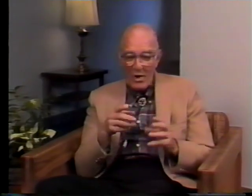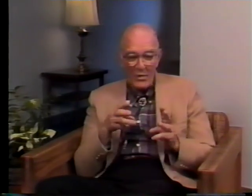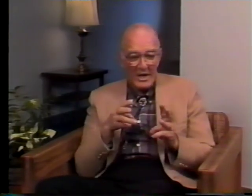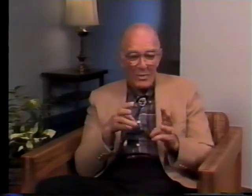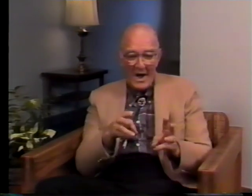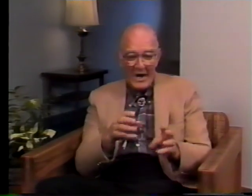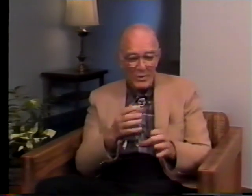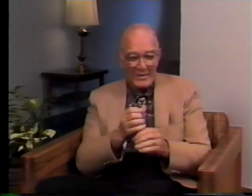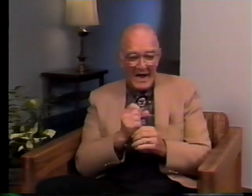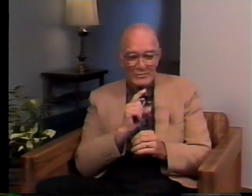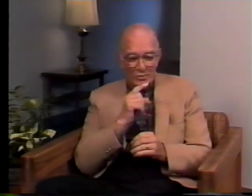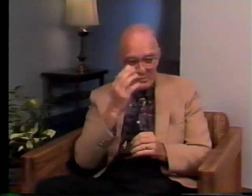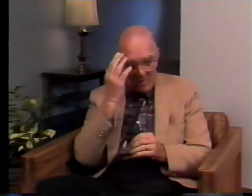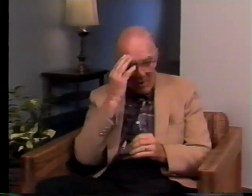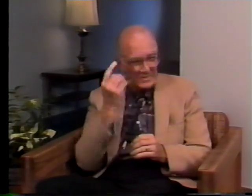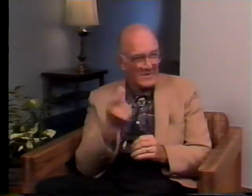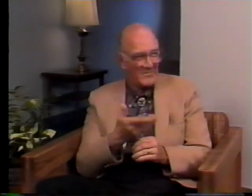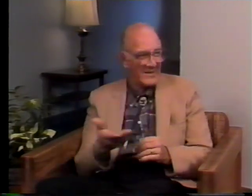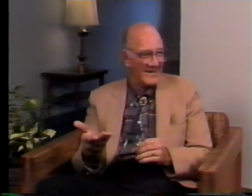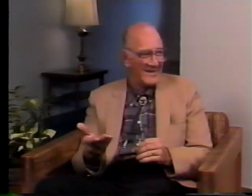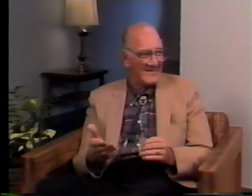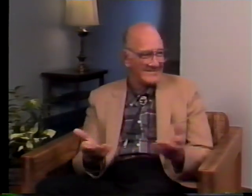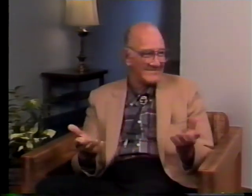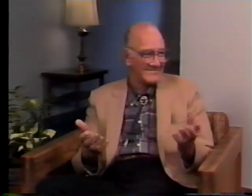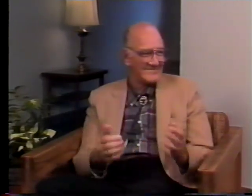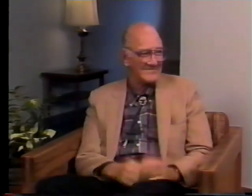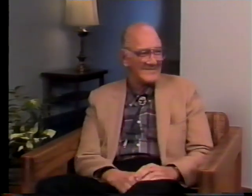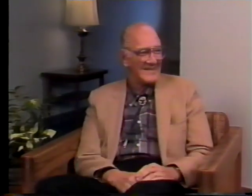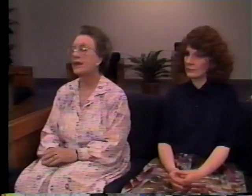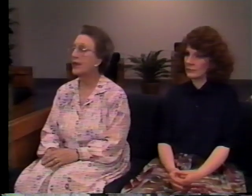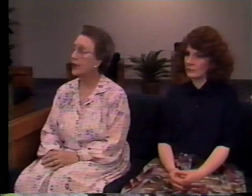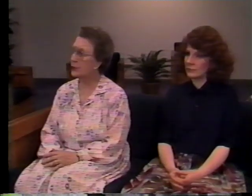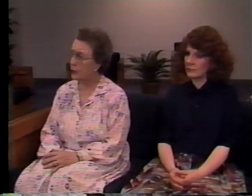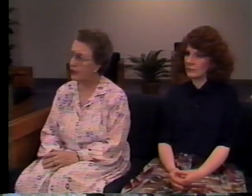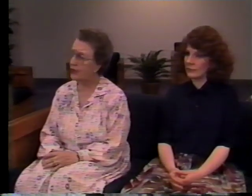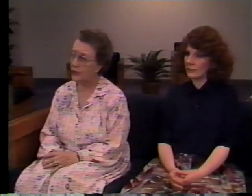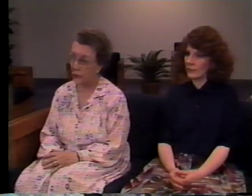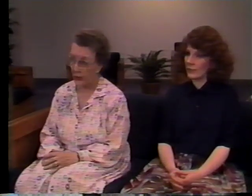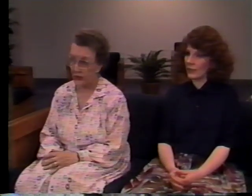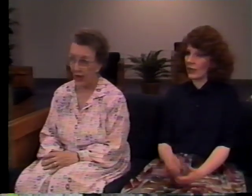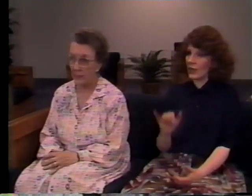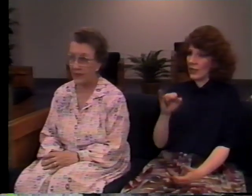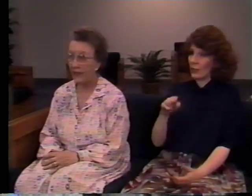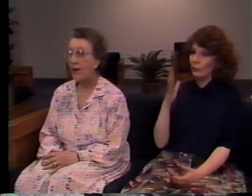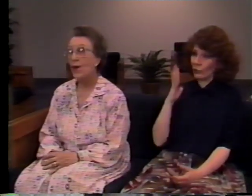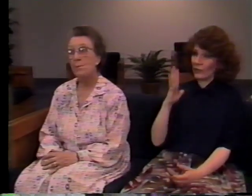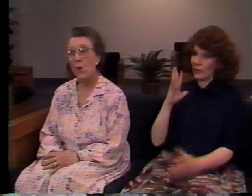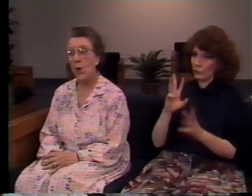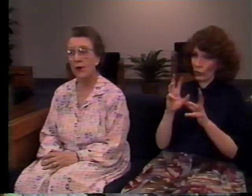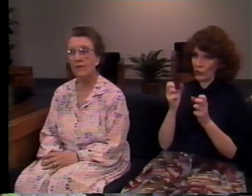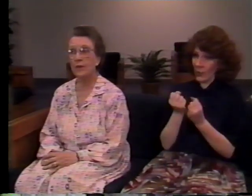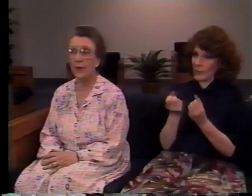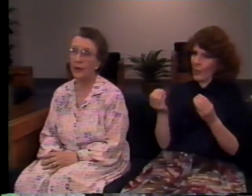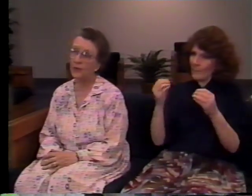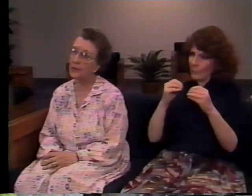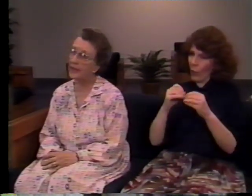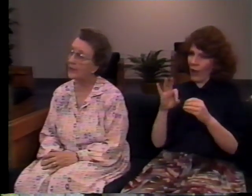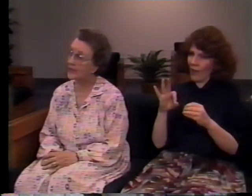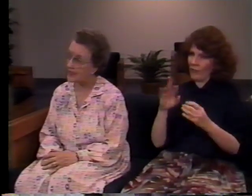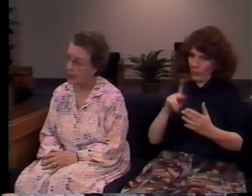only way you get to know something. In previous workshops, more of the poetry of